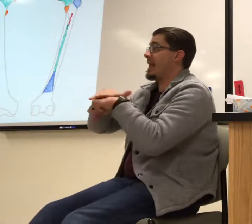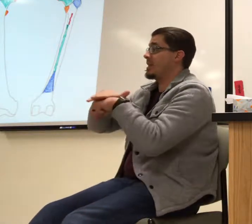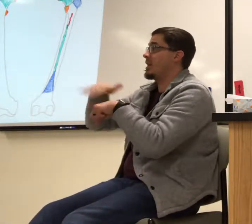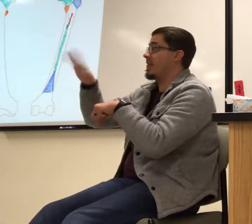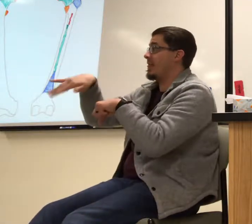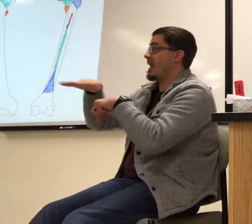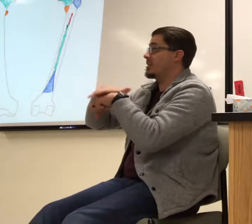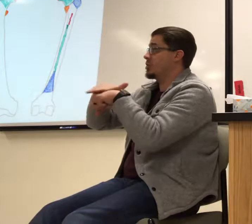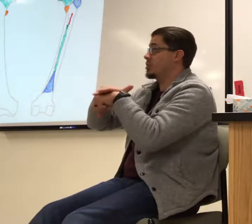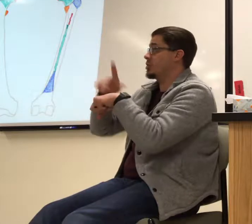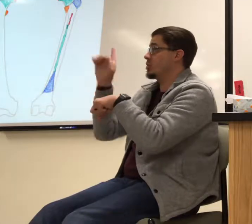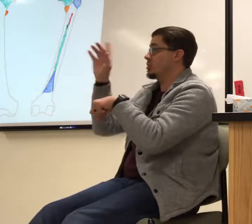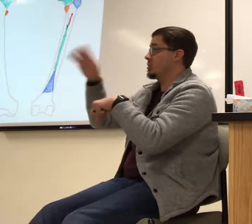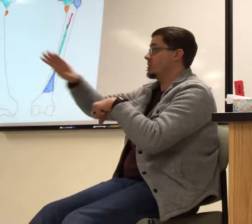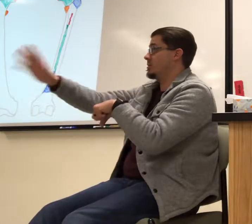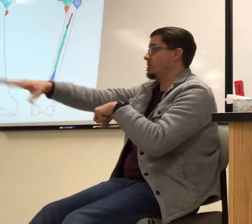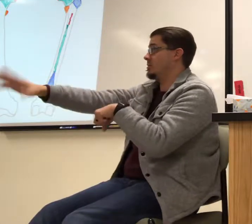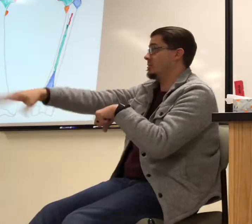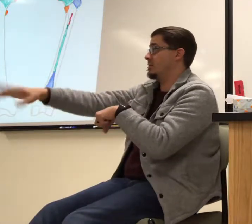find